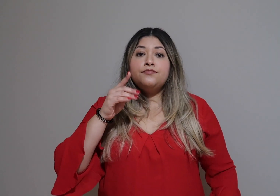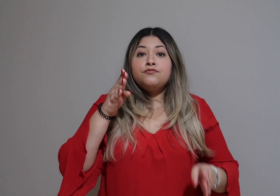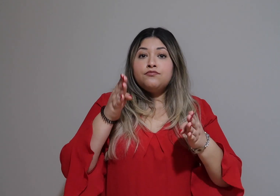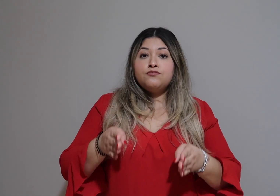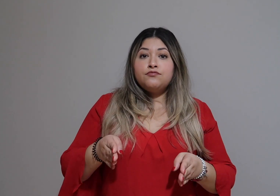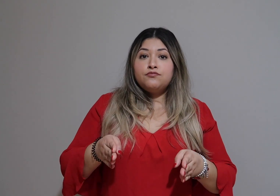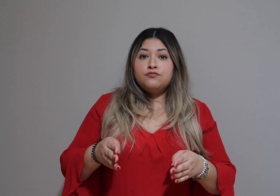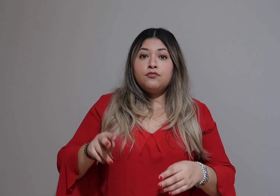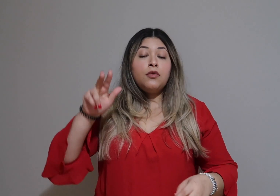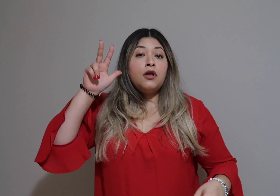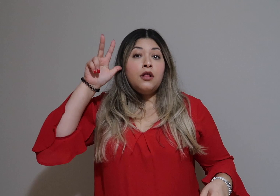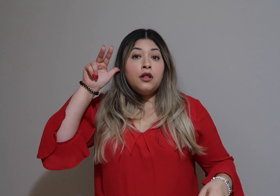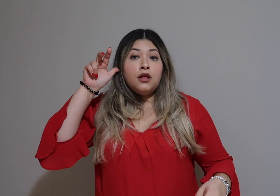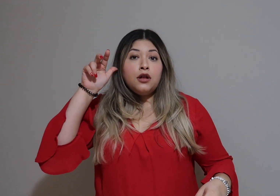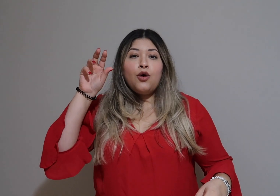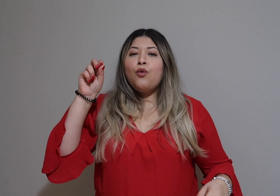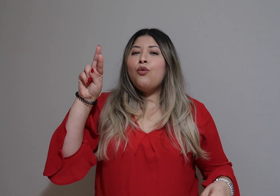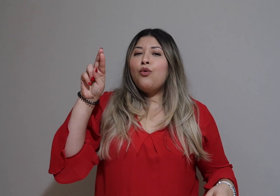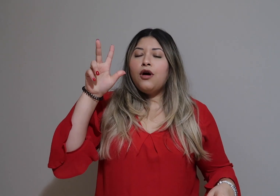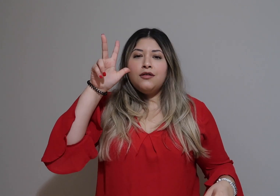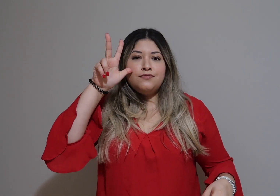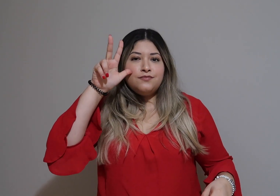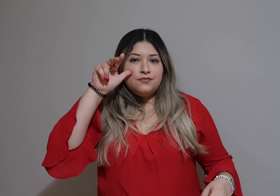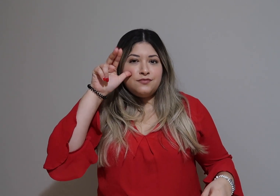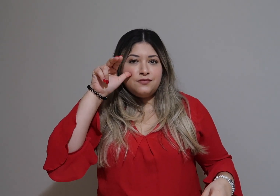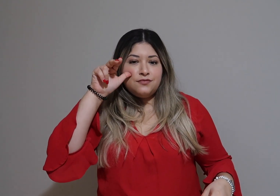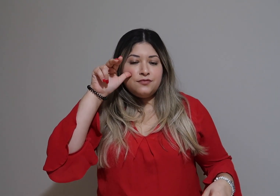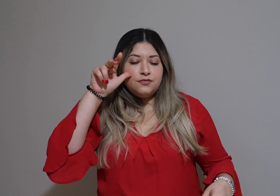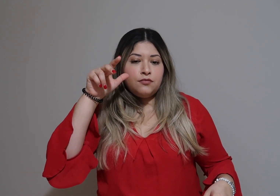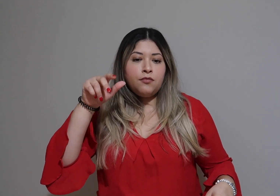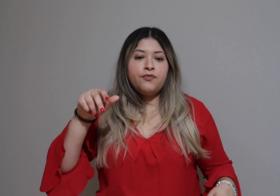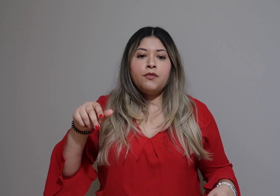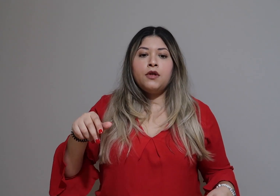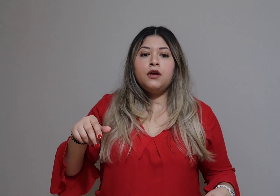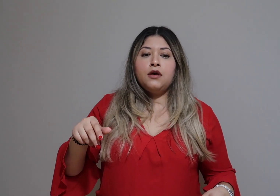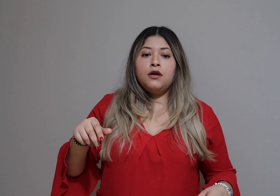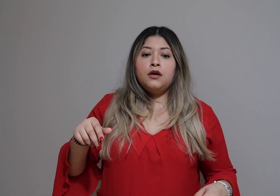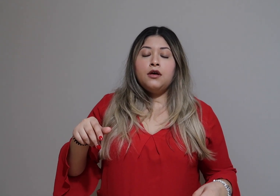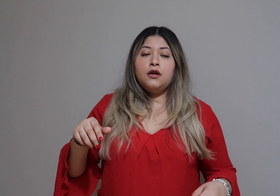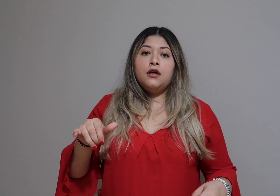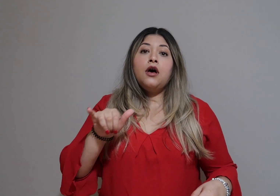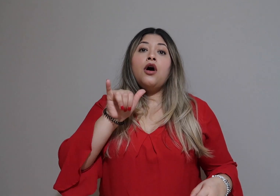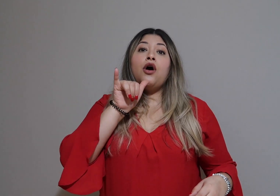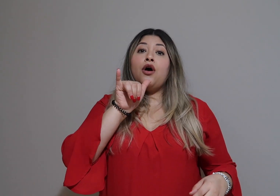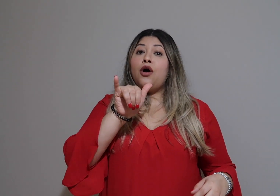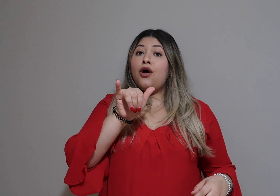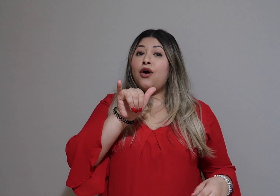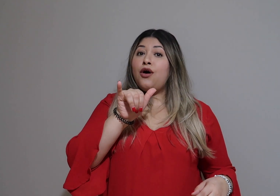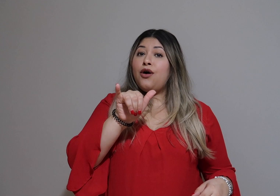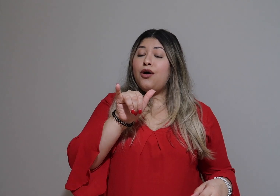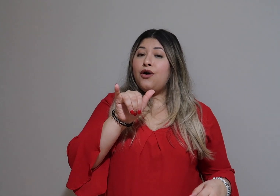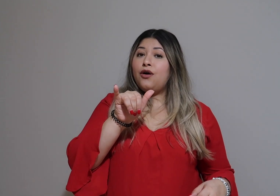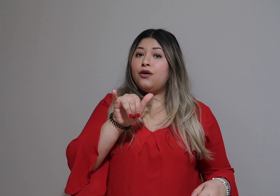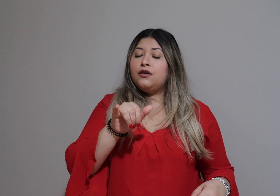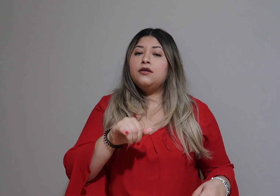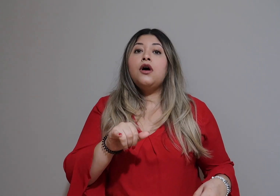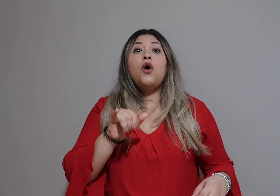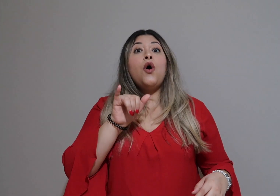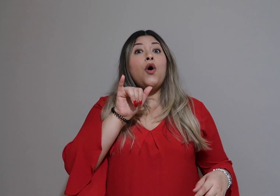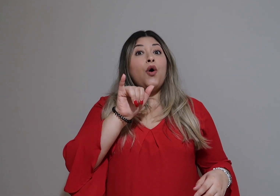Listener cues in deaf culture are a little bit different. When a deaf person listens or sees what you're signing to them, they will do a sign